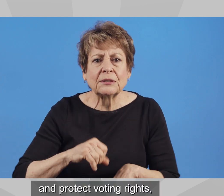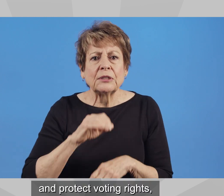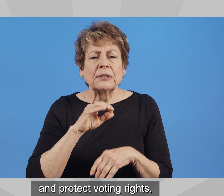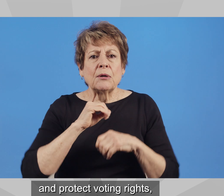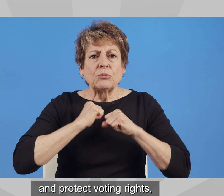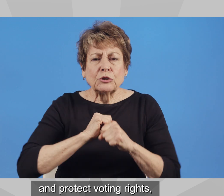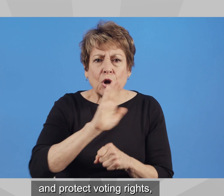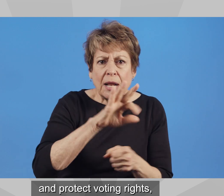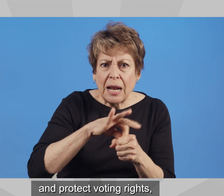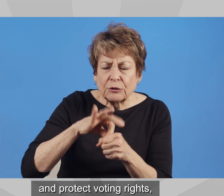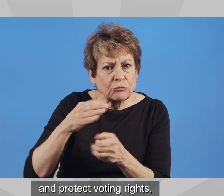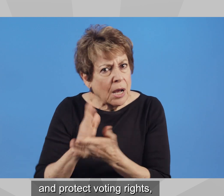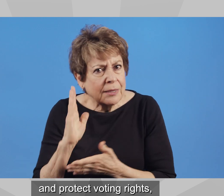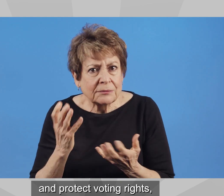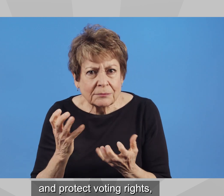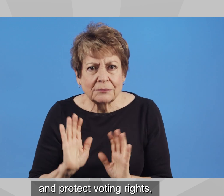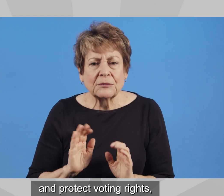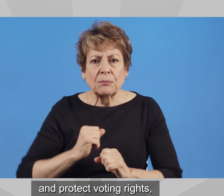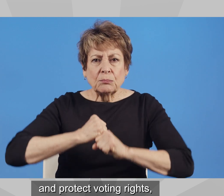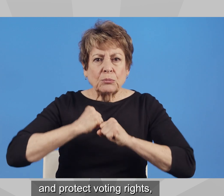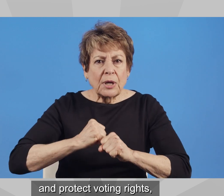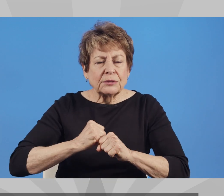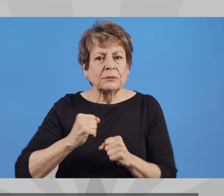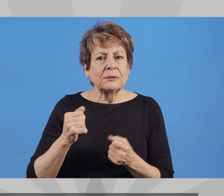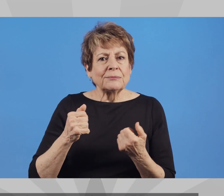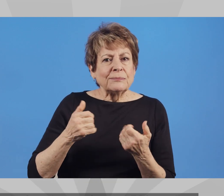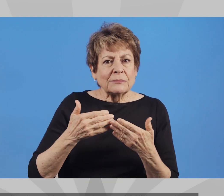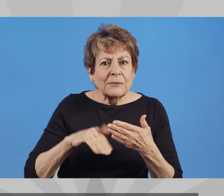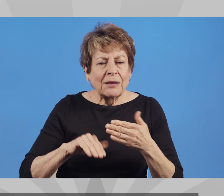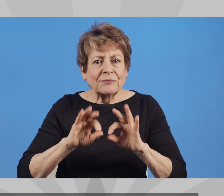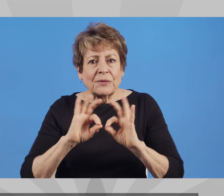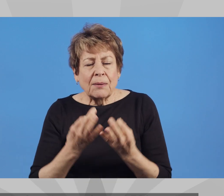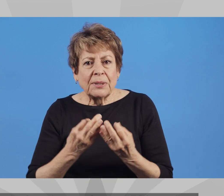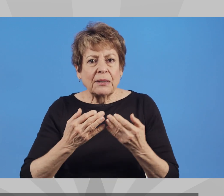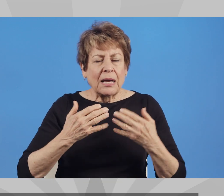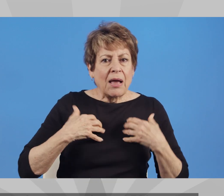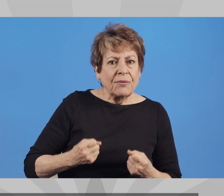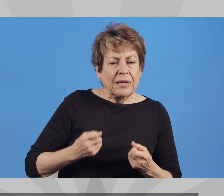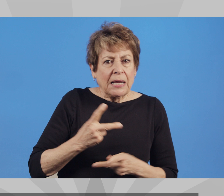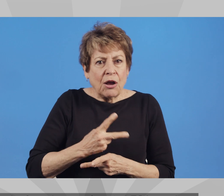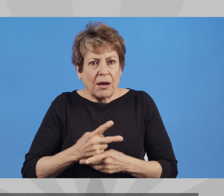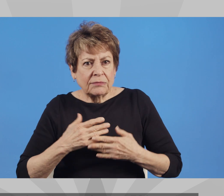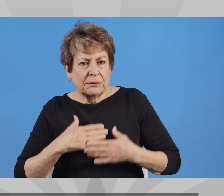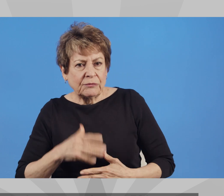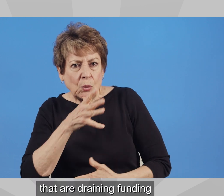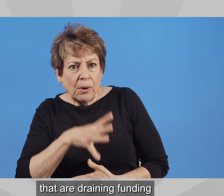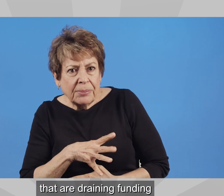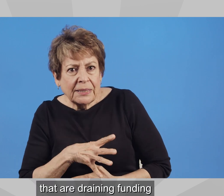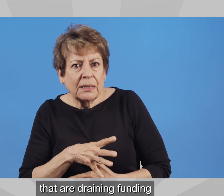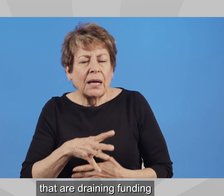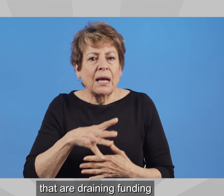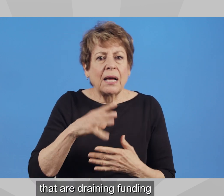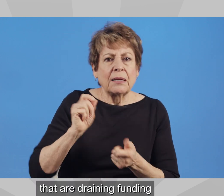voting rights, protect reproductive rights, and reform the out-of-control ESA vouchers that